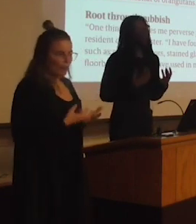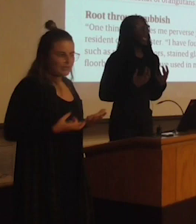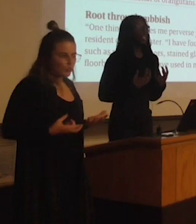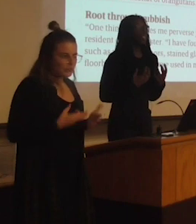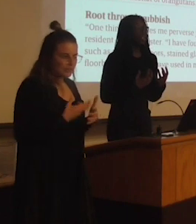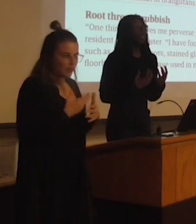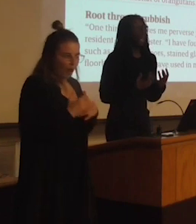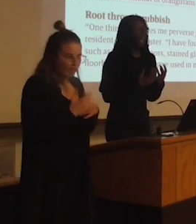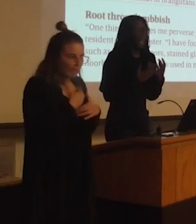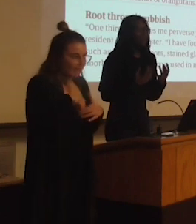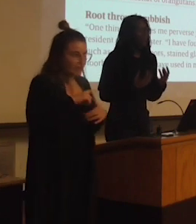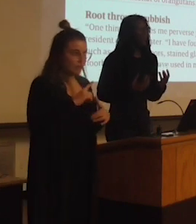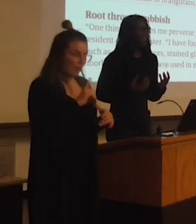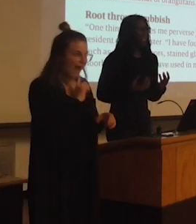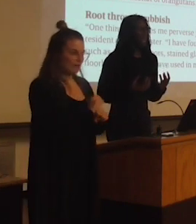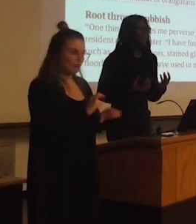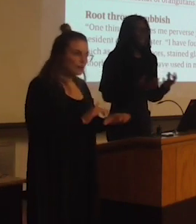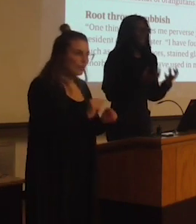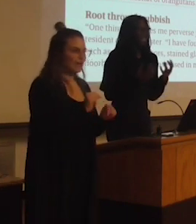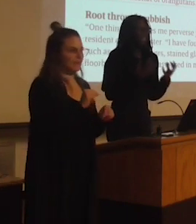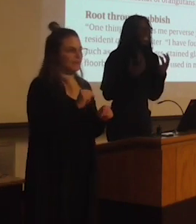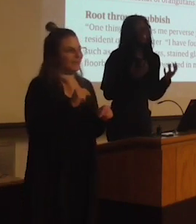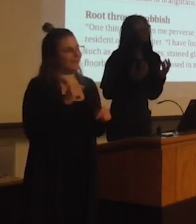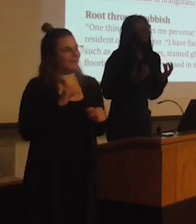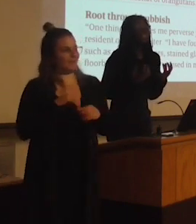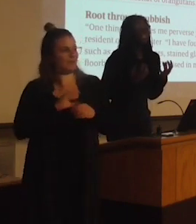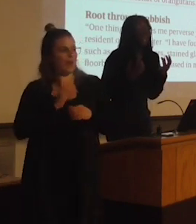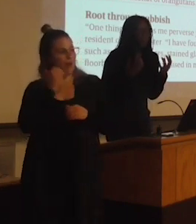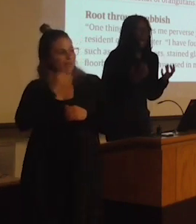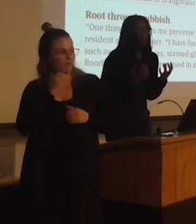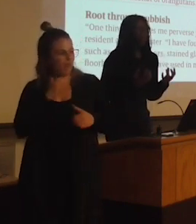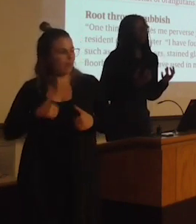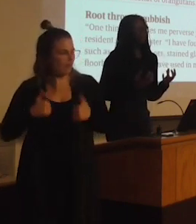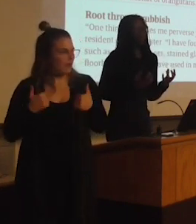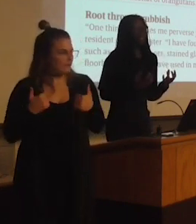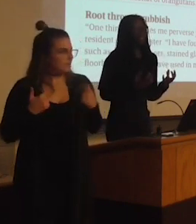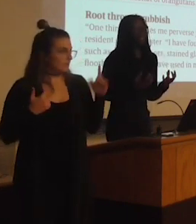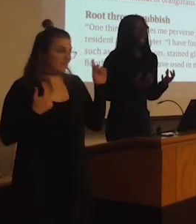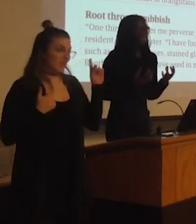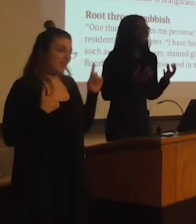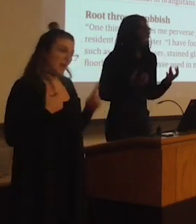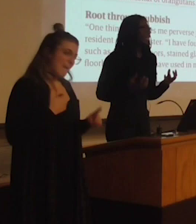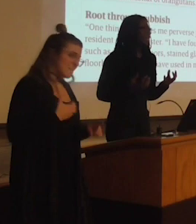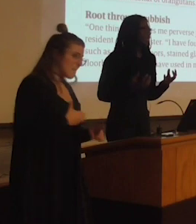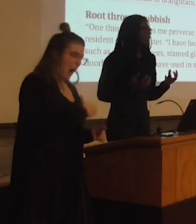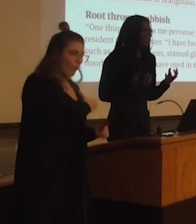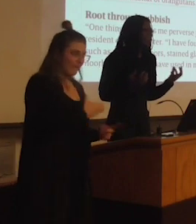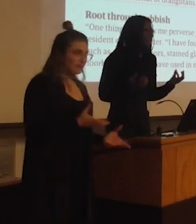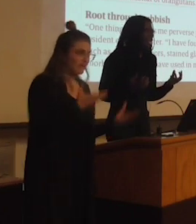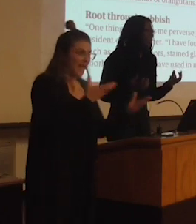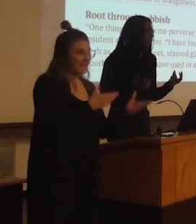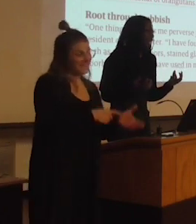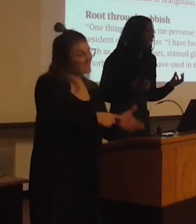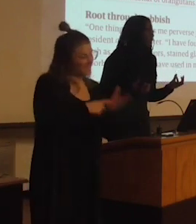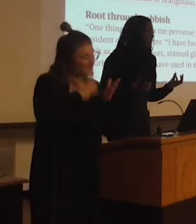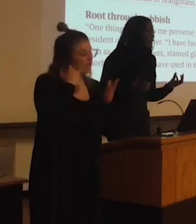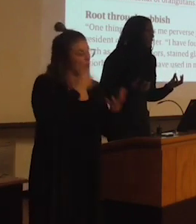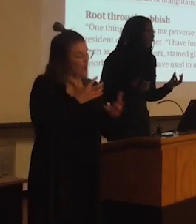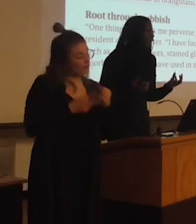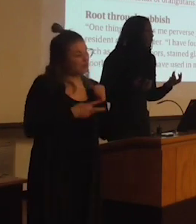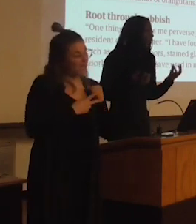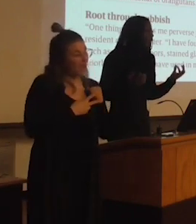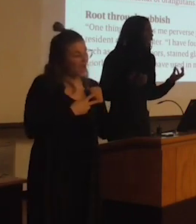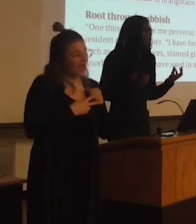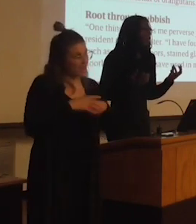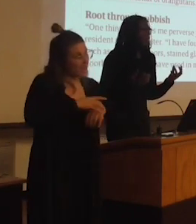available for us to do that in our everyday lives? And this is a hugely powerful one. And it's a necessary one if we're going to save the planet that we're